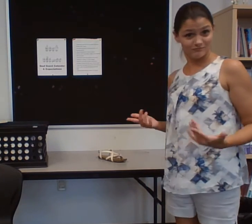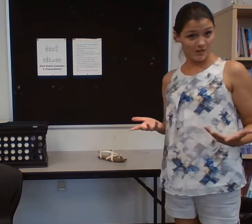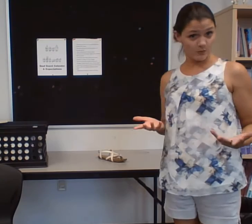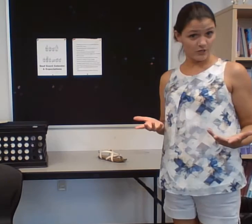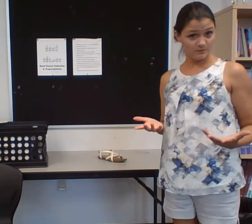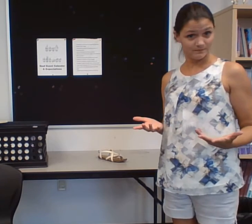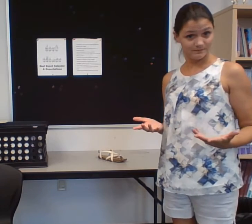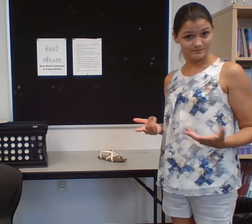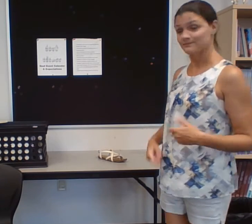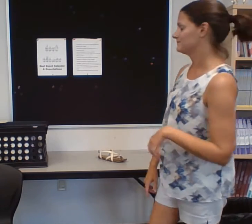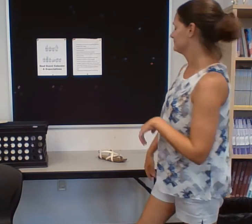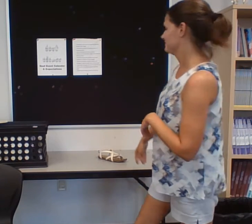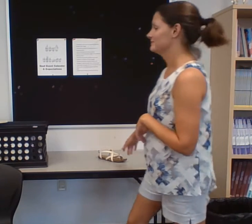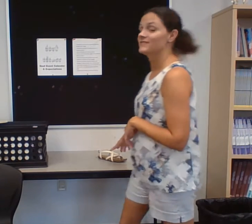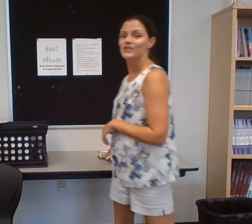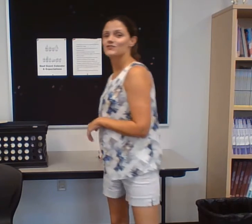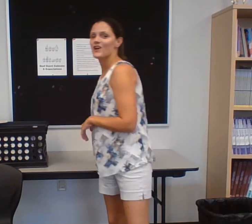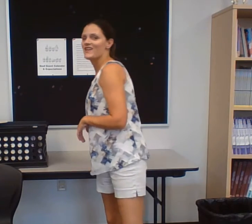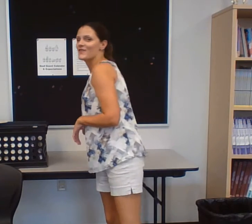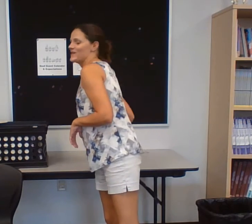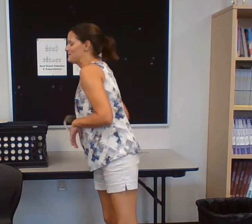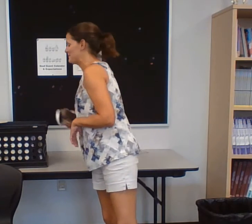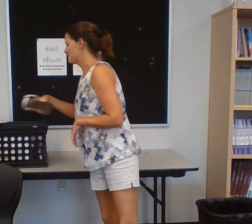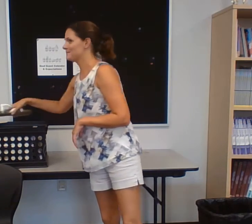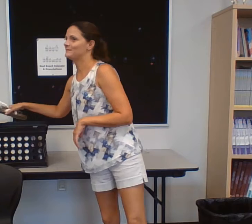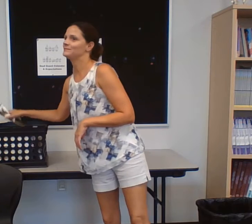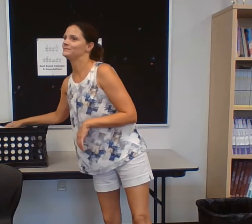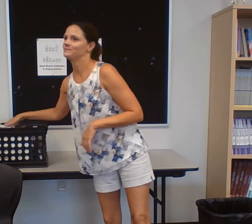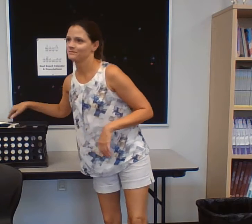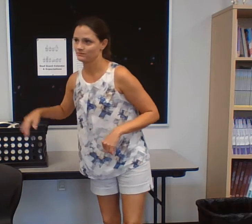How'd we do? Let's try another one.